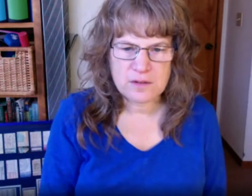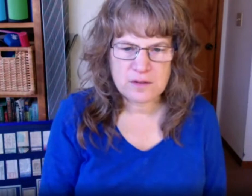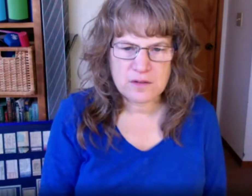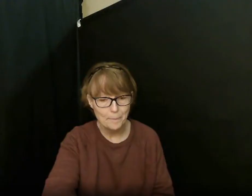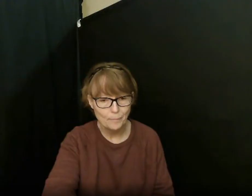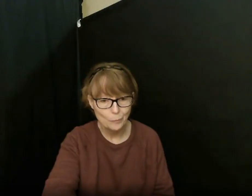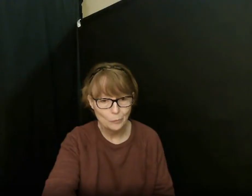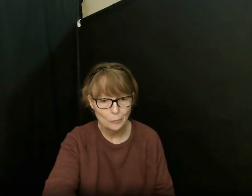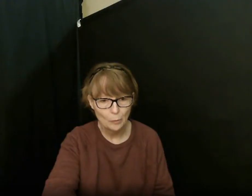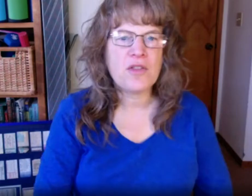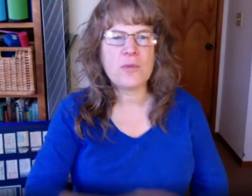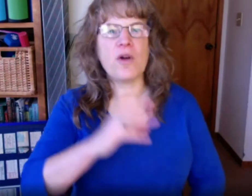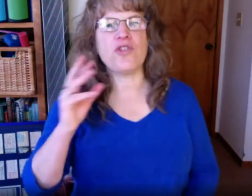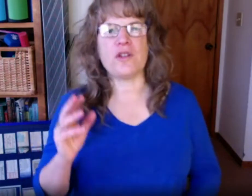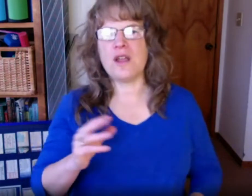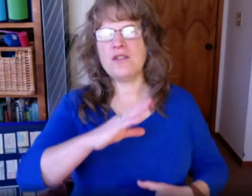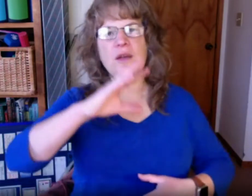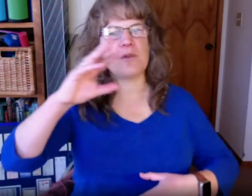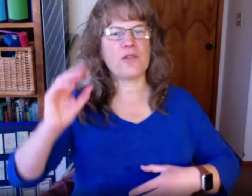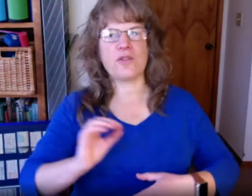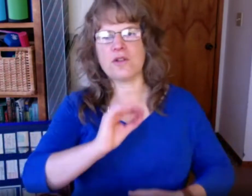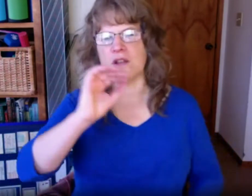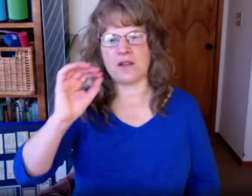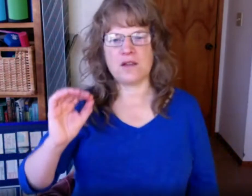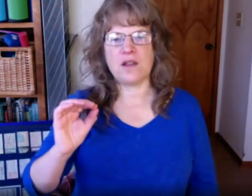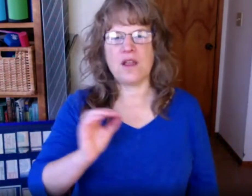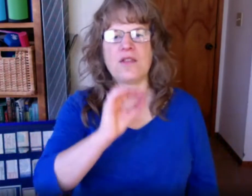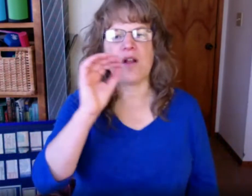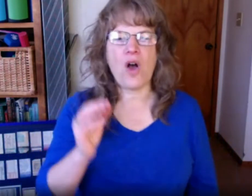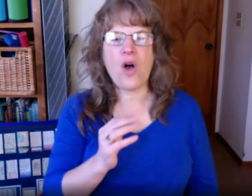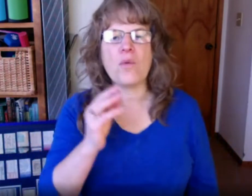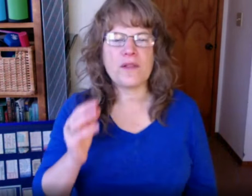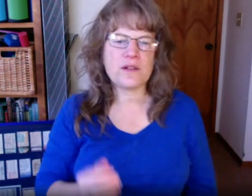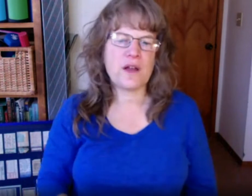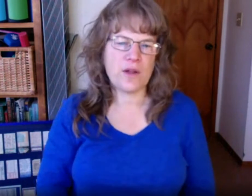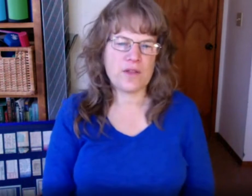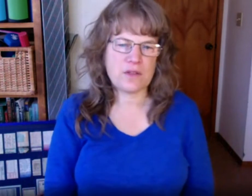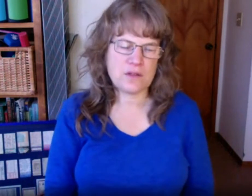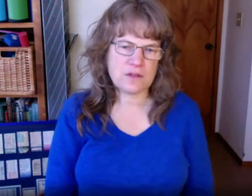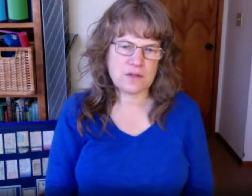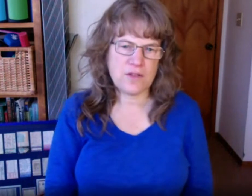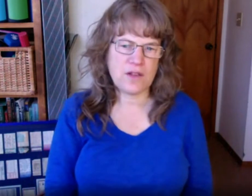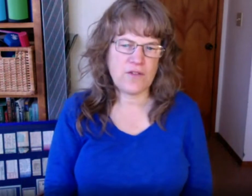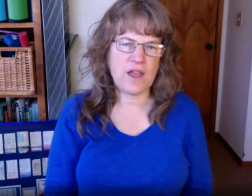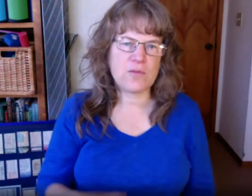What? Your motion. Anytime you're circling, is it always clockwise? Because then if I had a rule, it